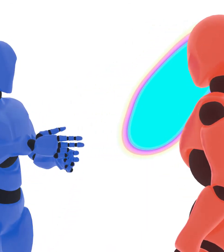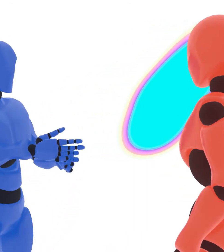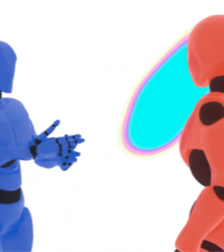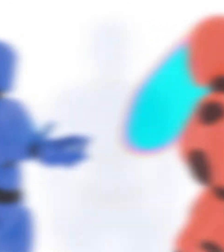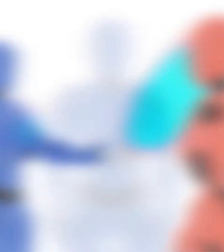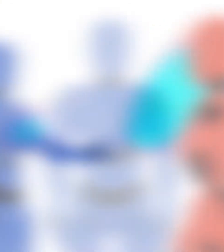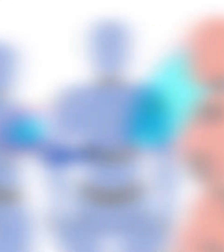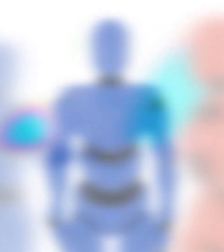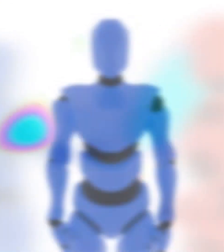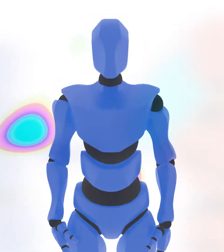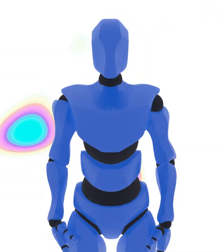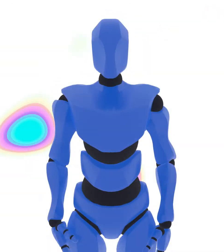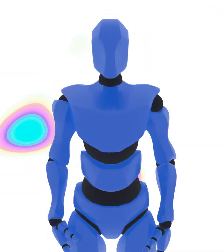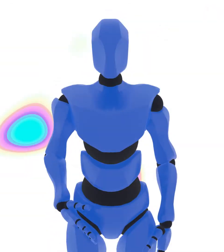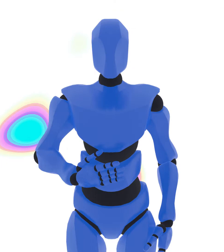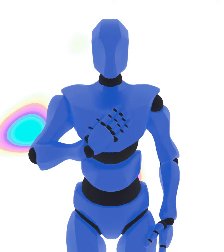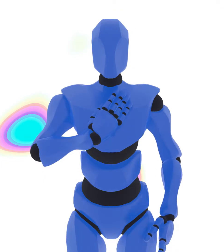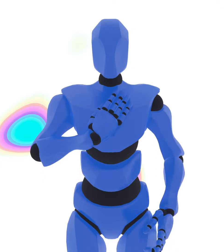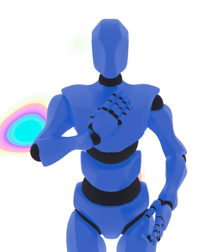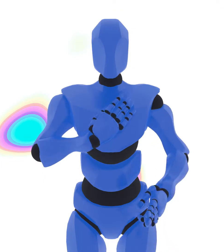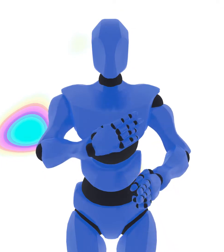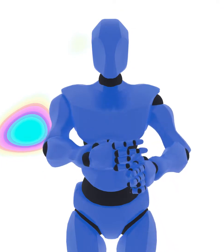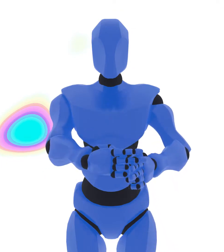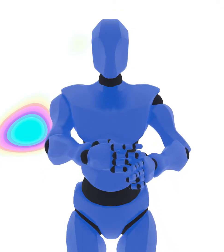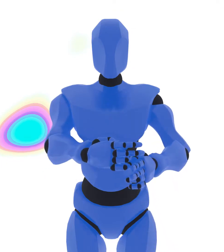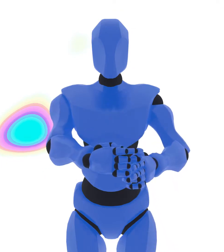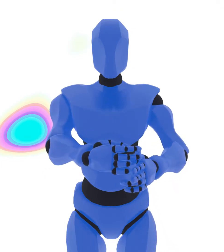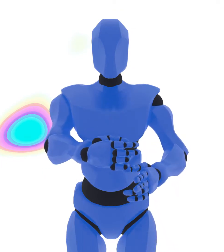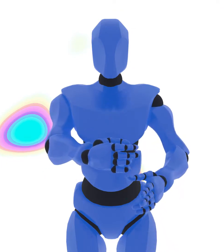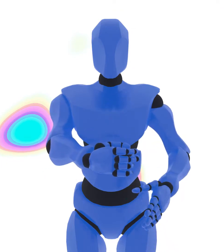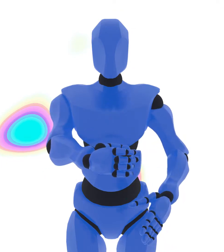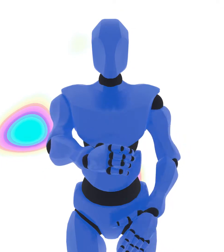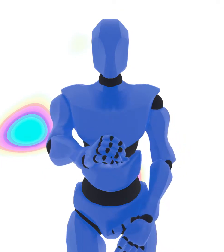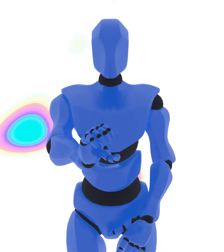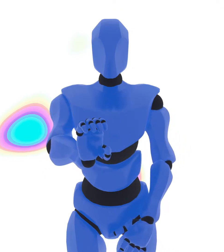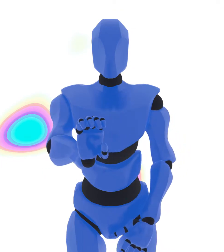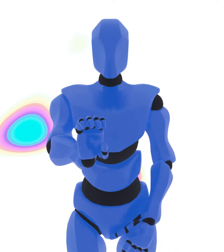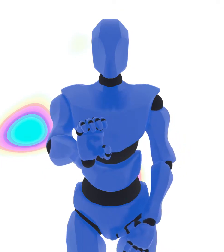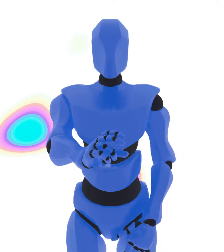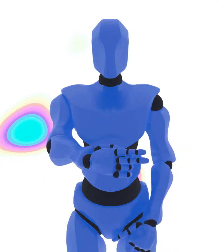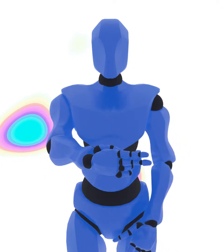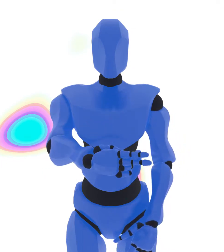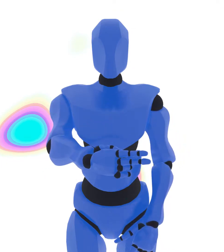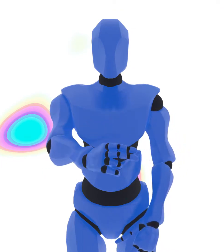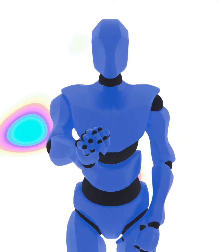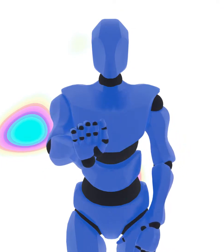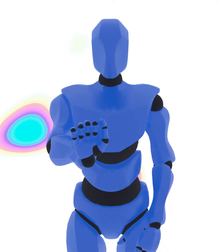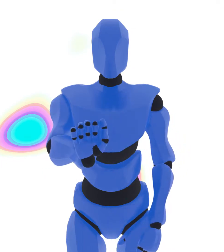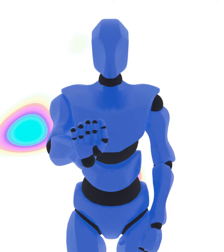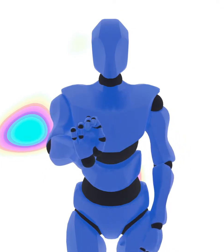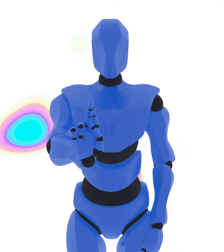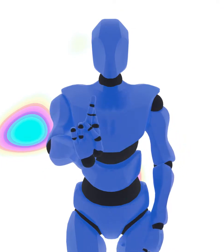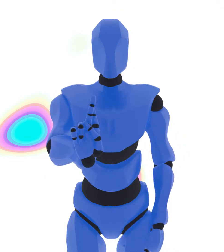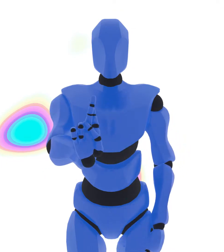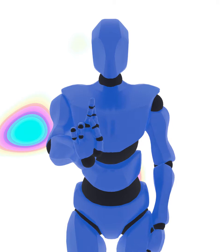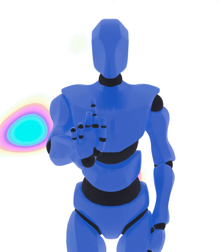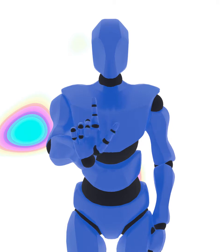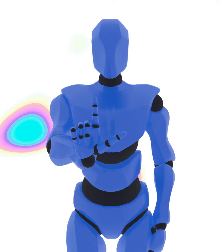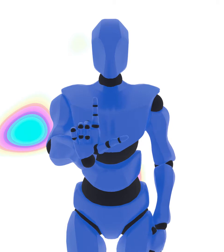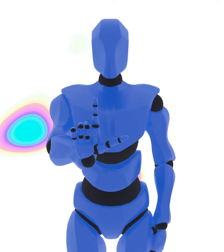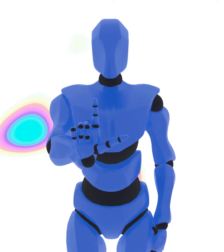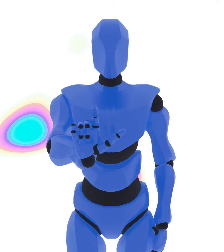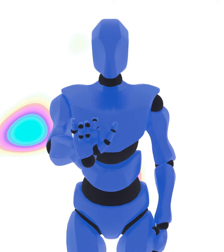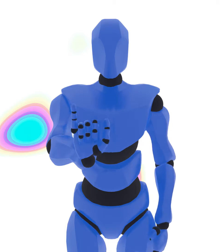to use sign language. One part of American Sign Language that is pretty tricky for new learners to pick up is fingerspelling. This is a method used to